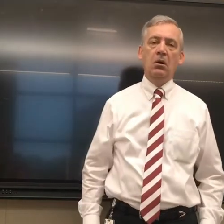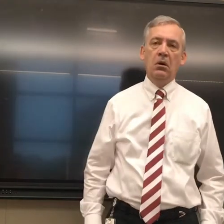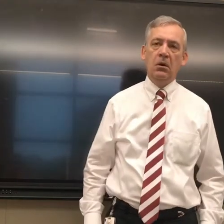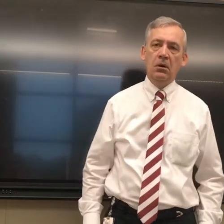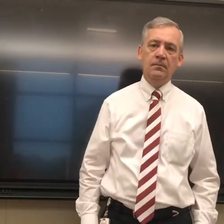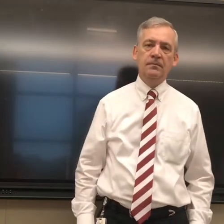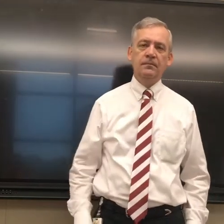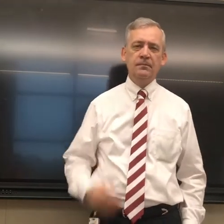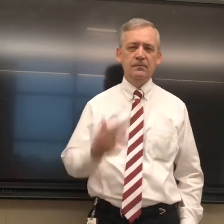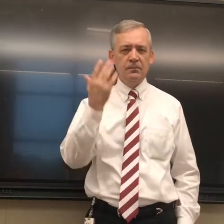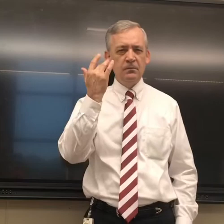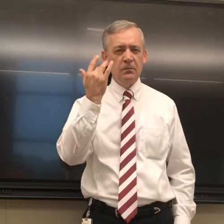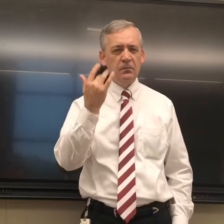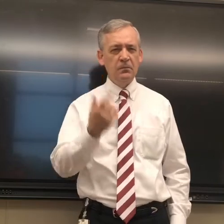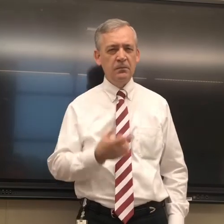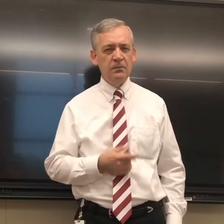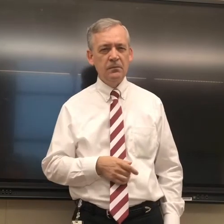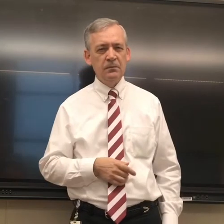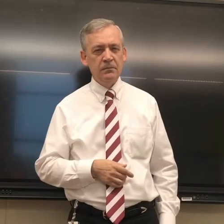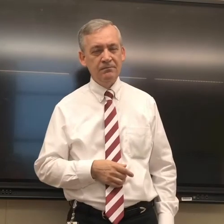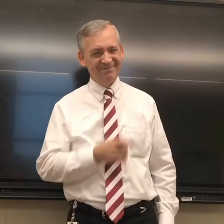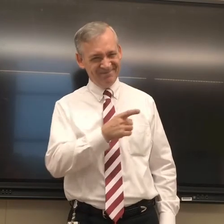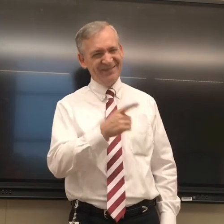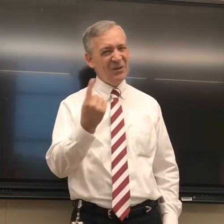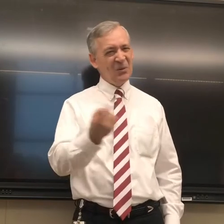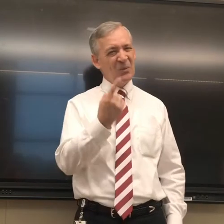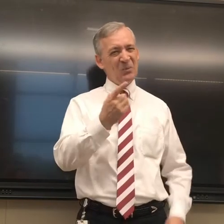For he was always silent these days.